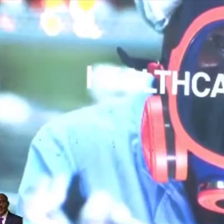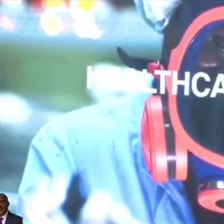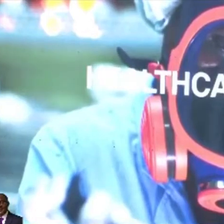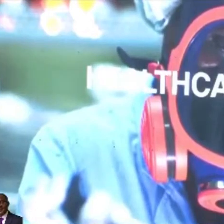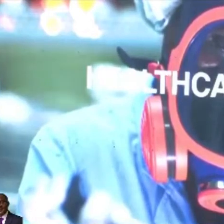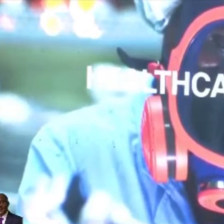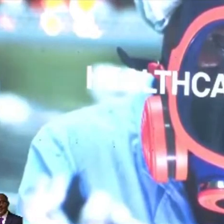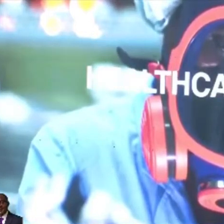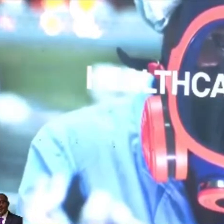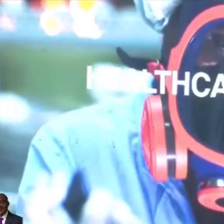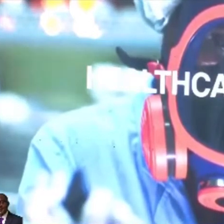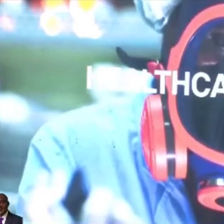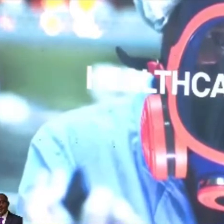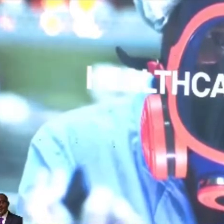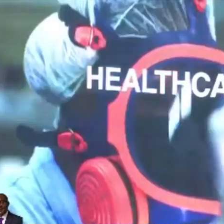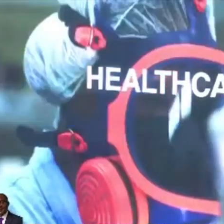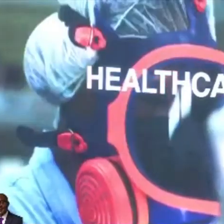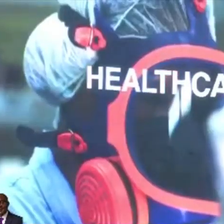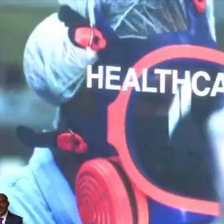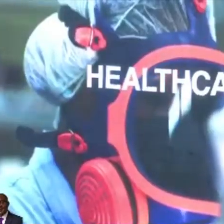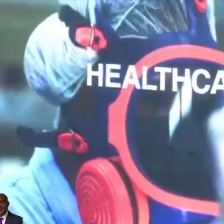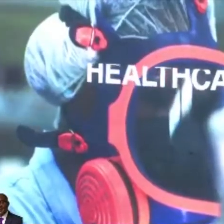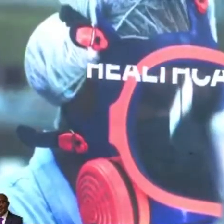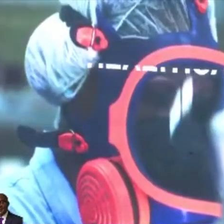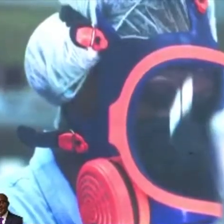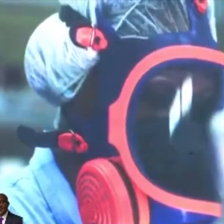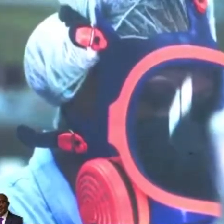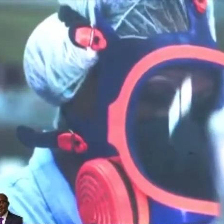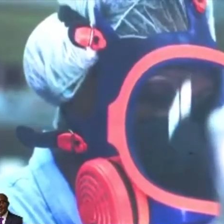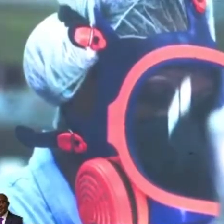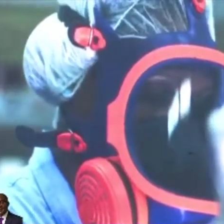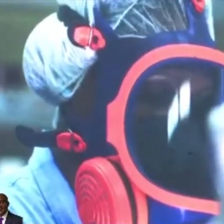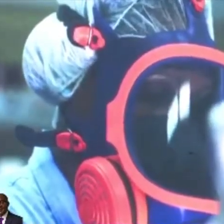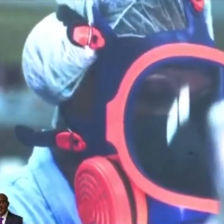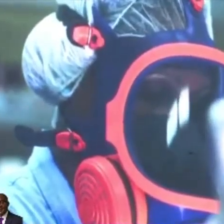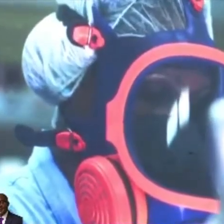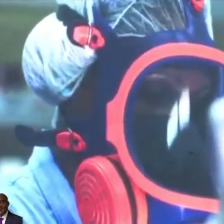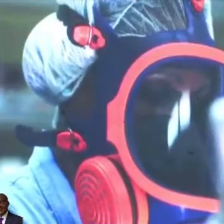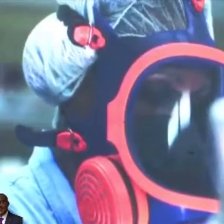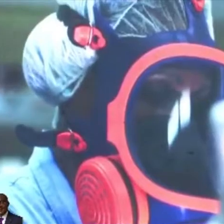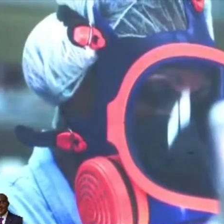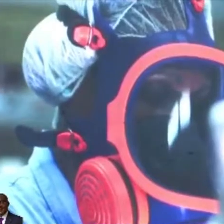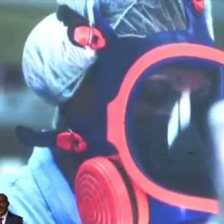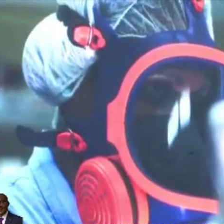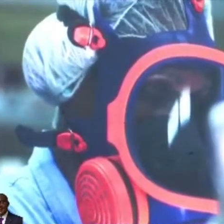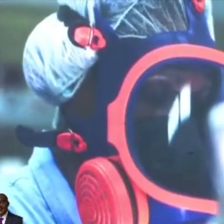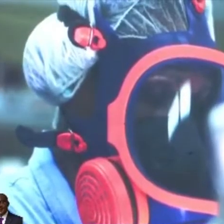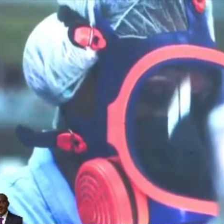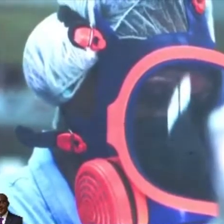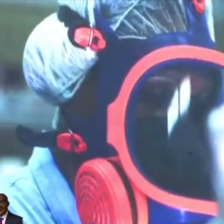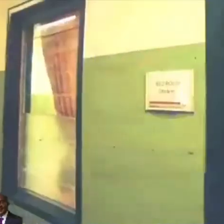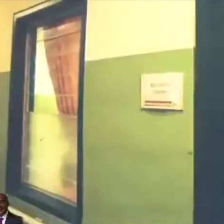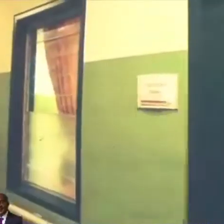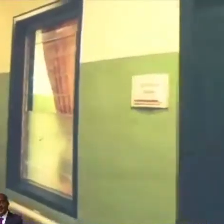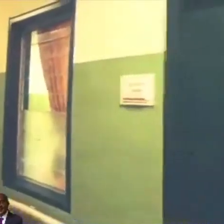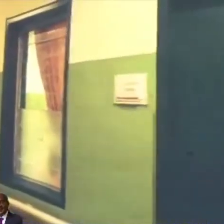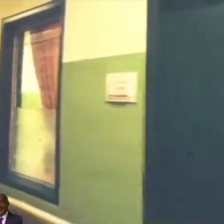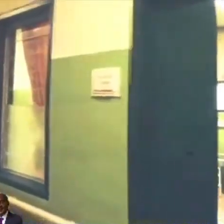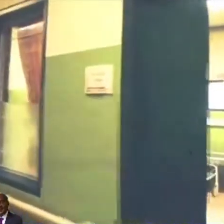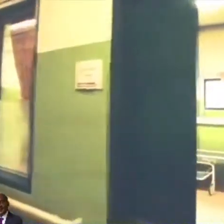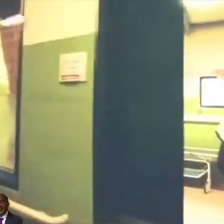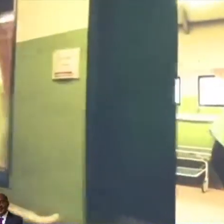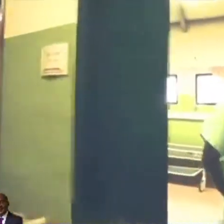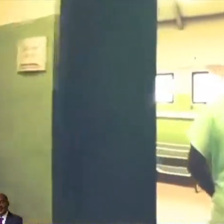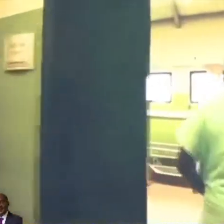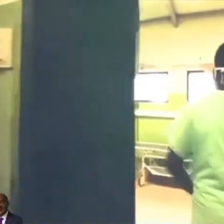Healthcare. While the sick have their hopes in a doctor or a nurse, the doctors and nurses depend on health